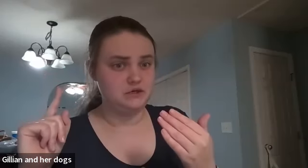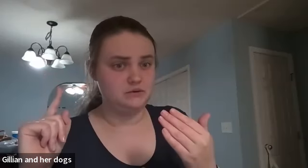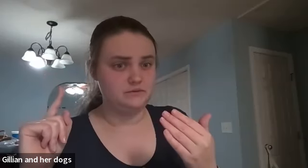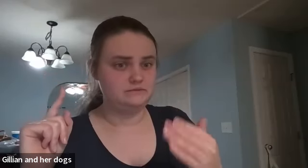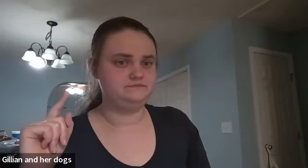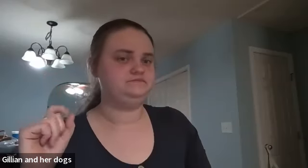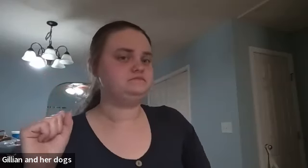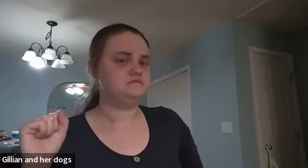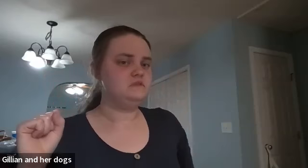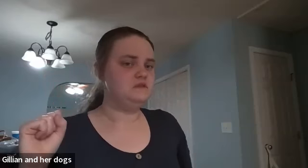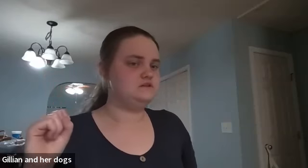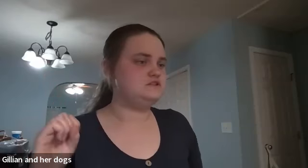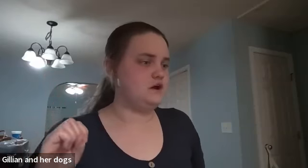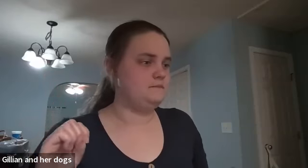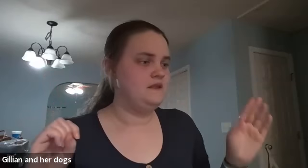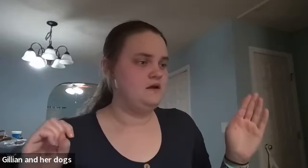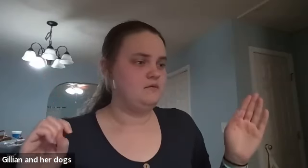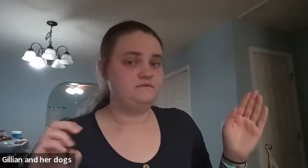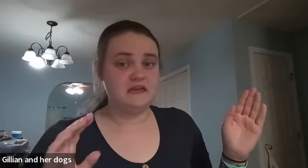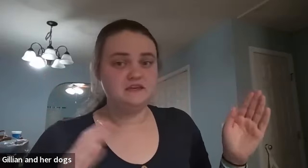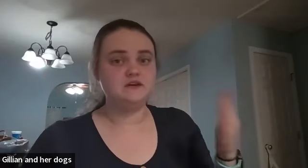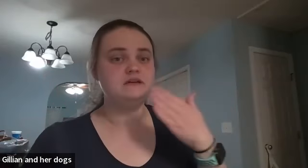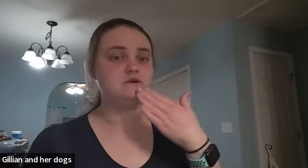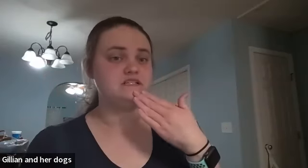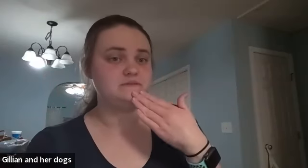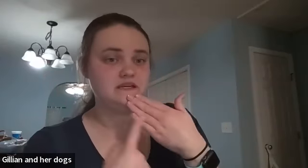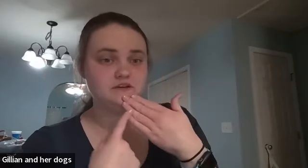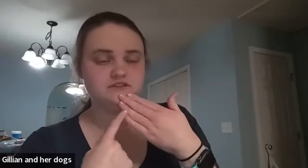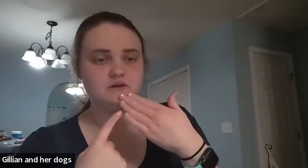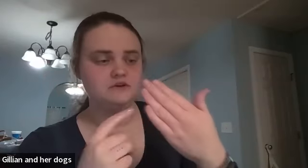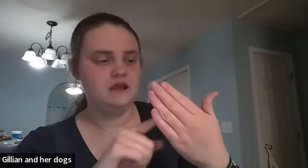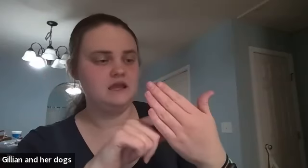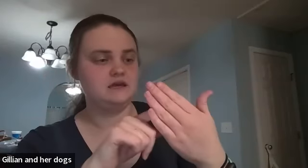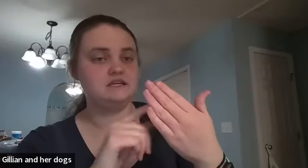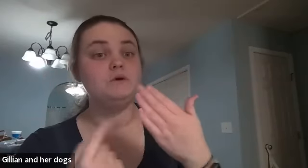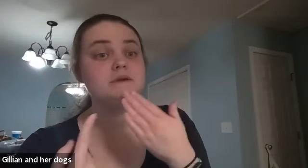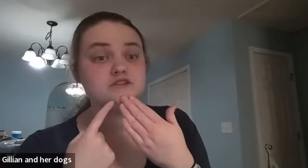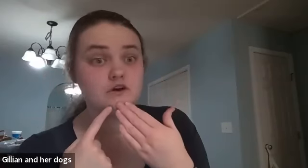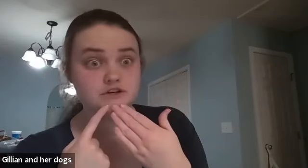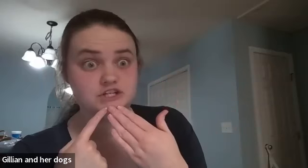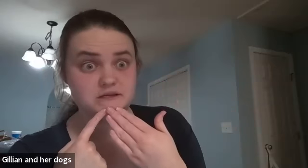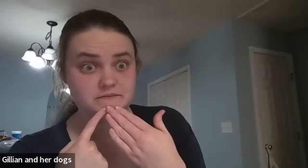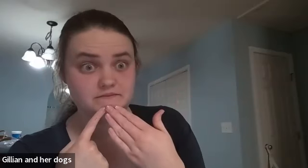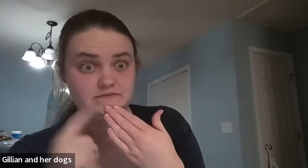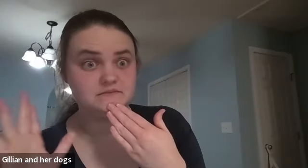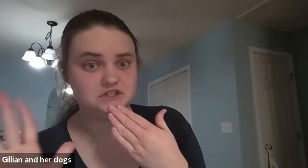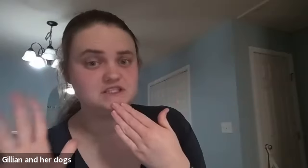you. So thank you is going to be, you start with your hand and you want to make sure it's on your chin, just